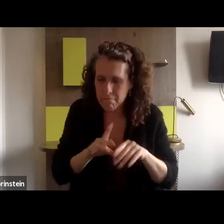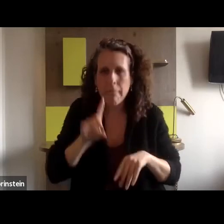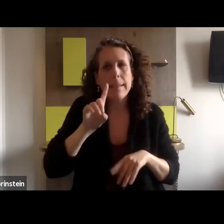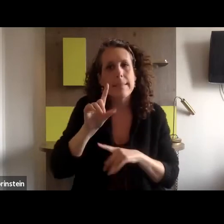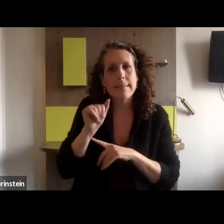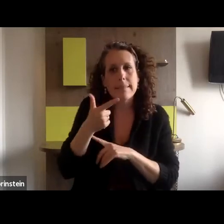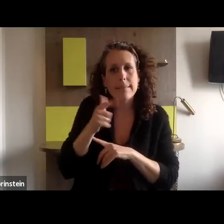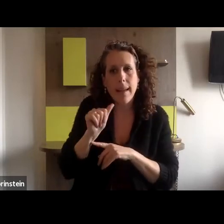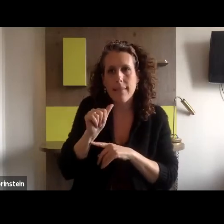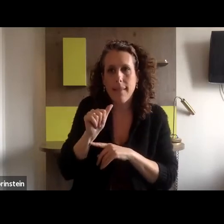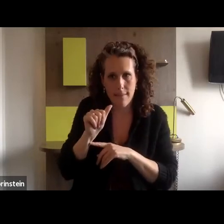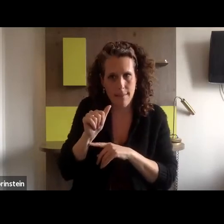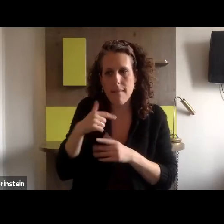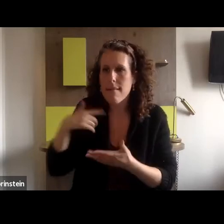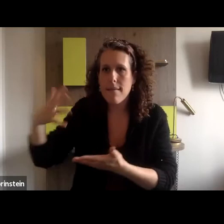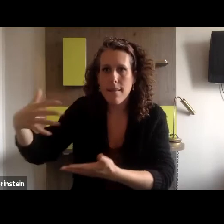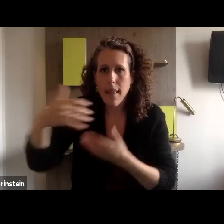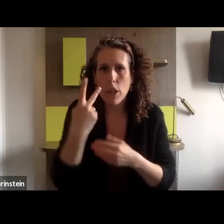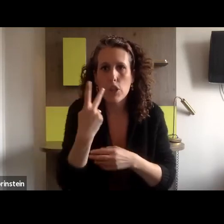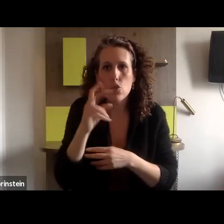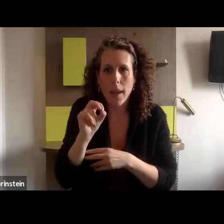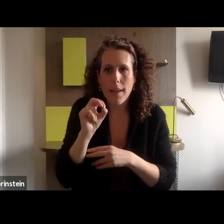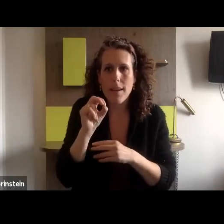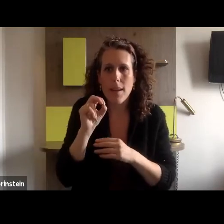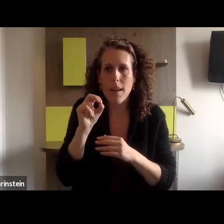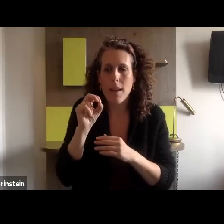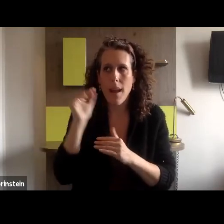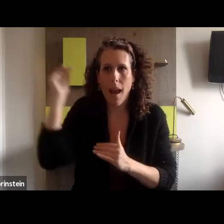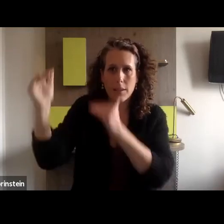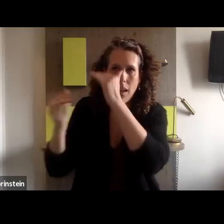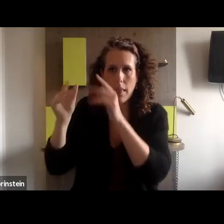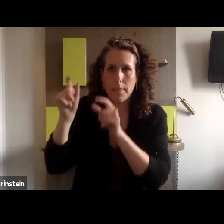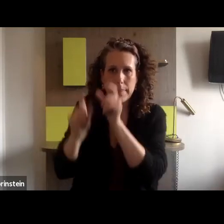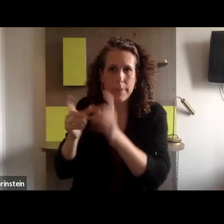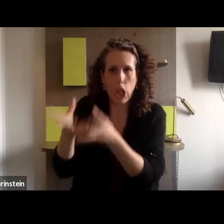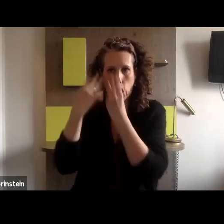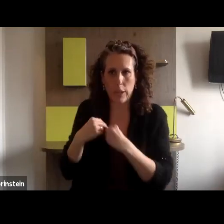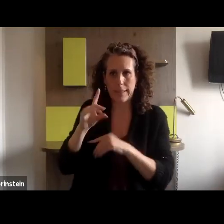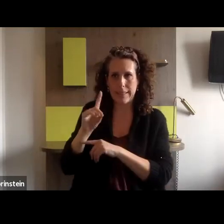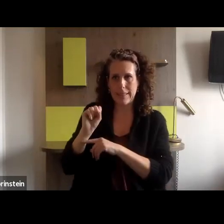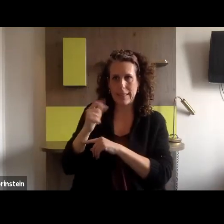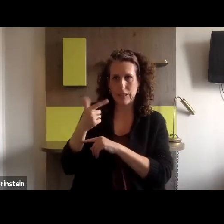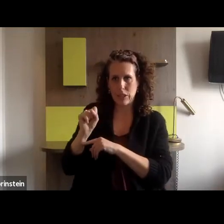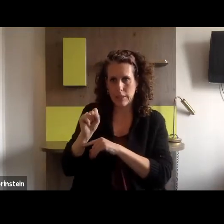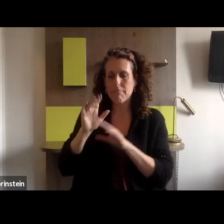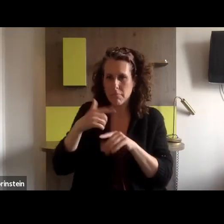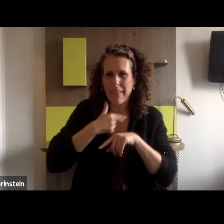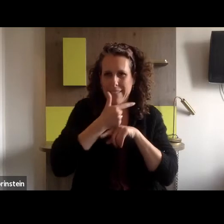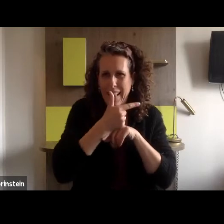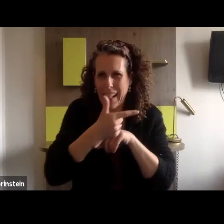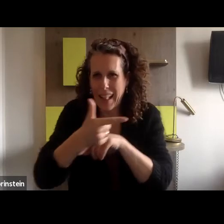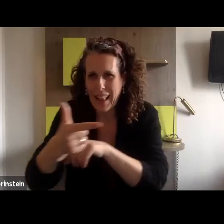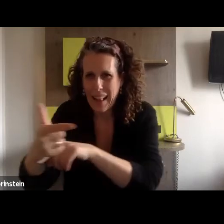from 20 adult learners of DSGS. And all the recordings of those